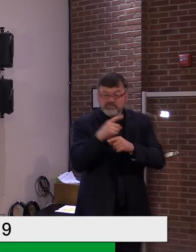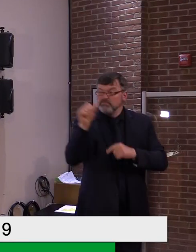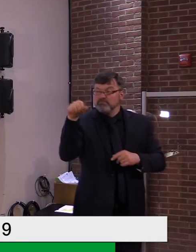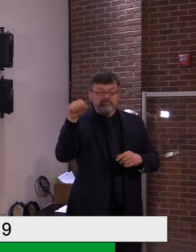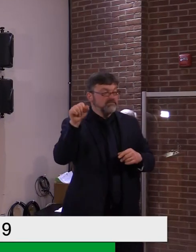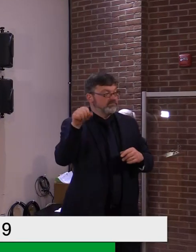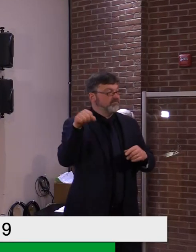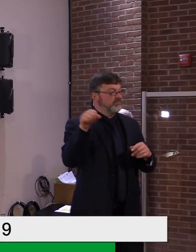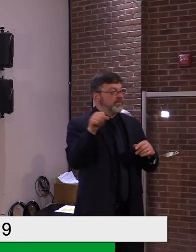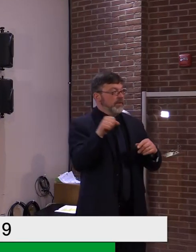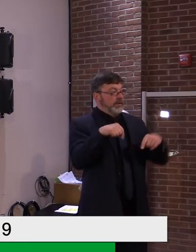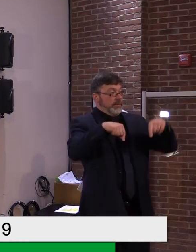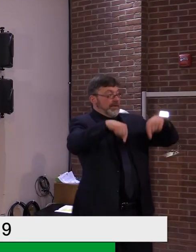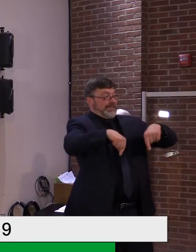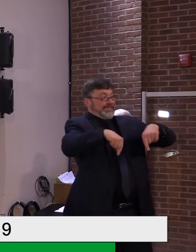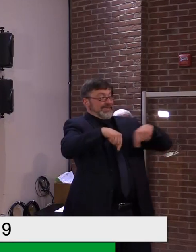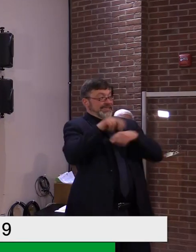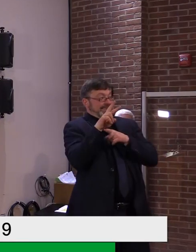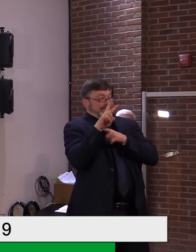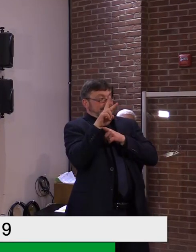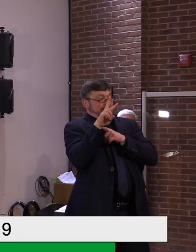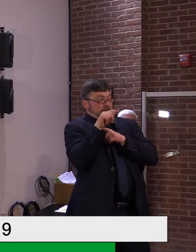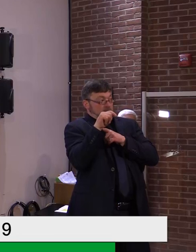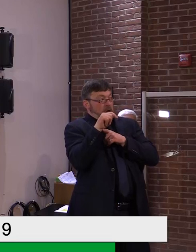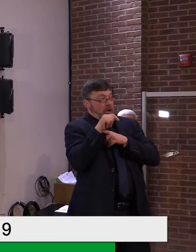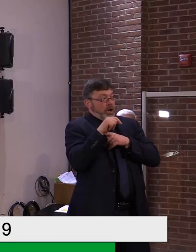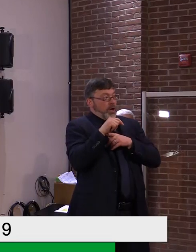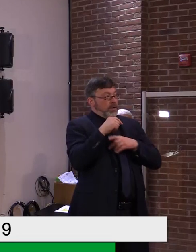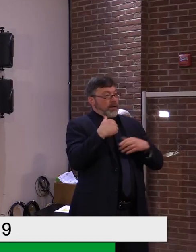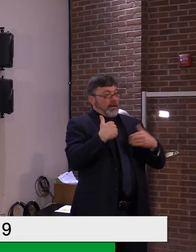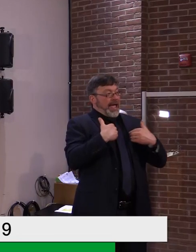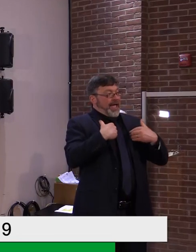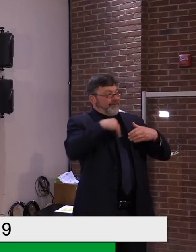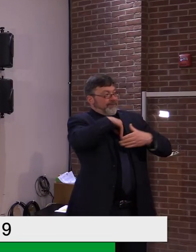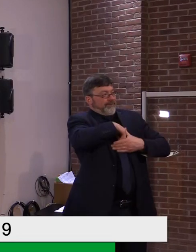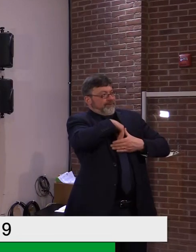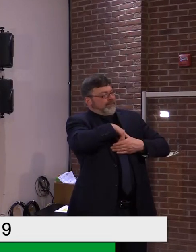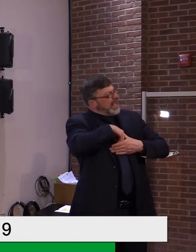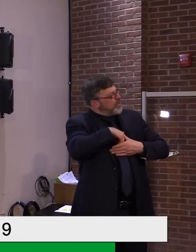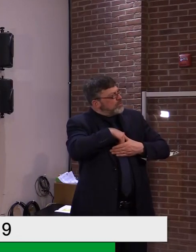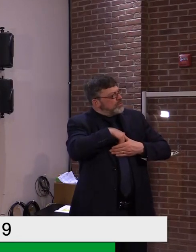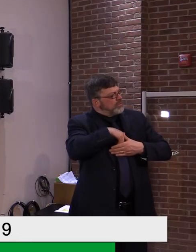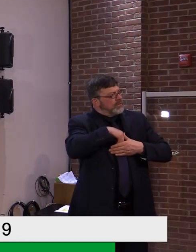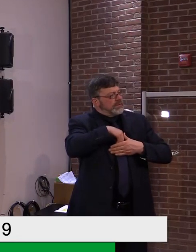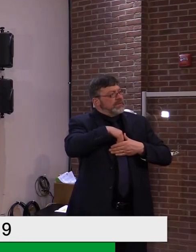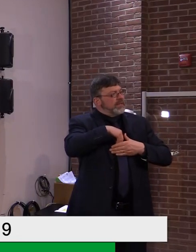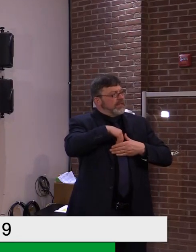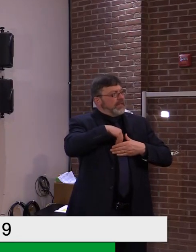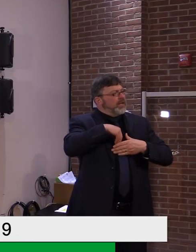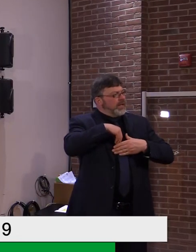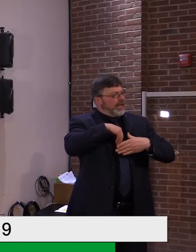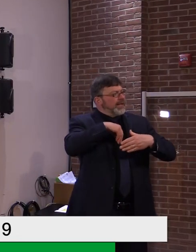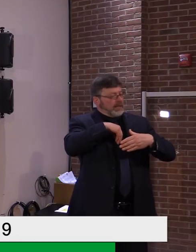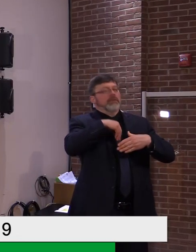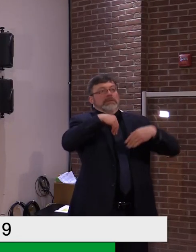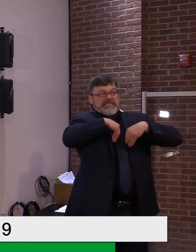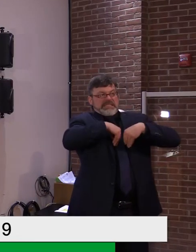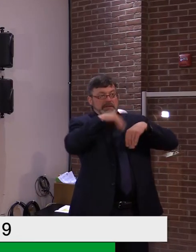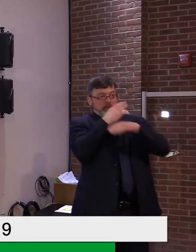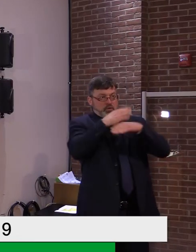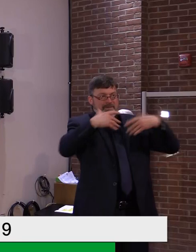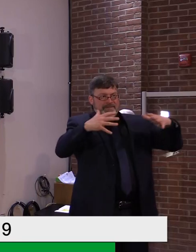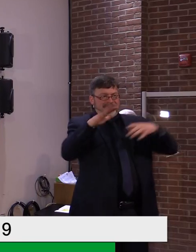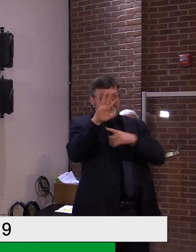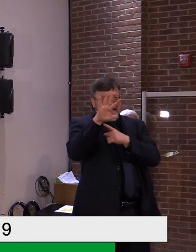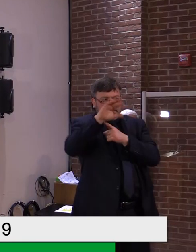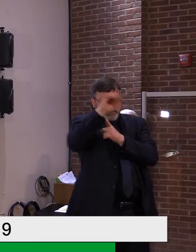over 25% of the population might have natural immunity. I don't want to say that that's the reason that the entire Northeast